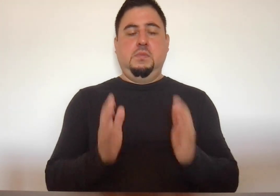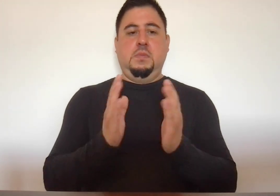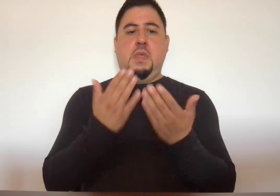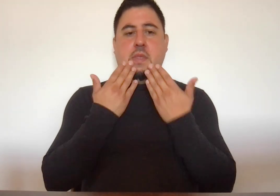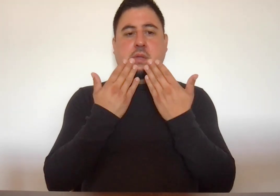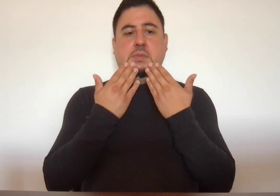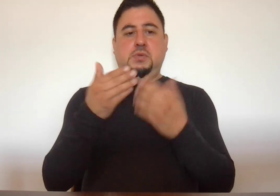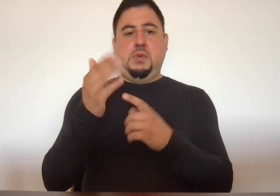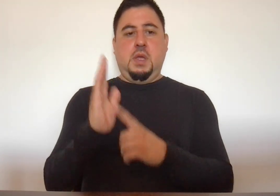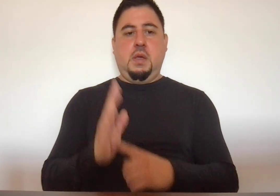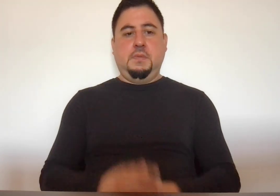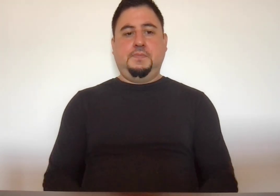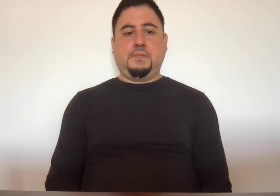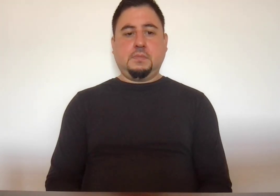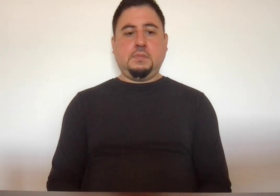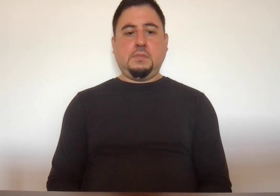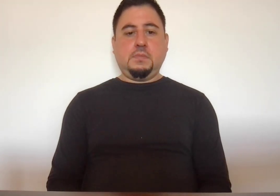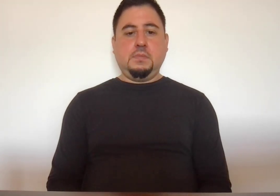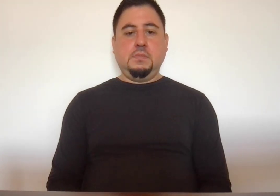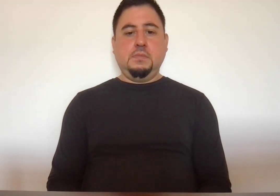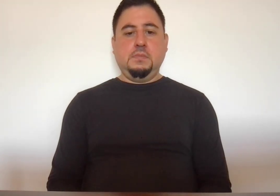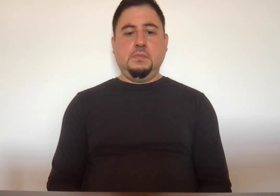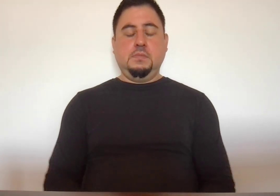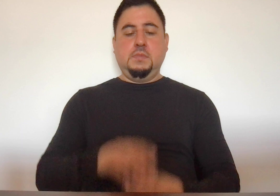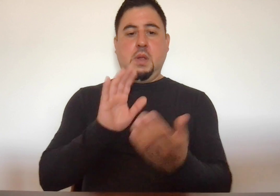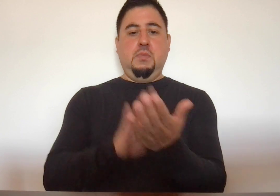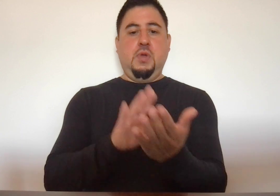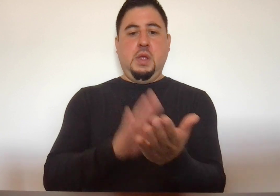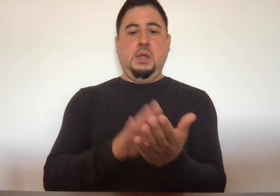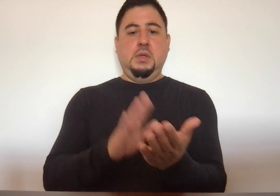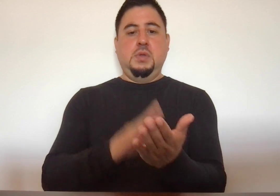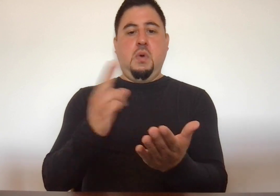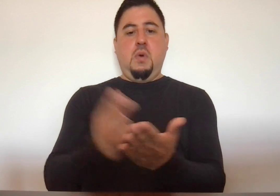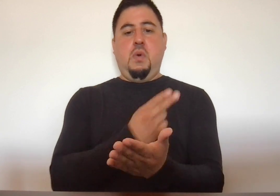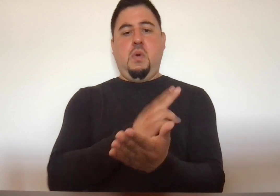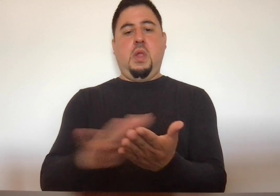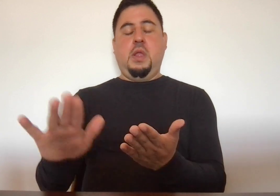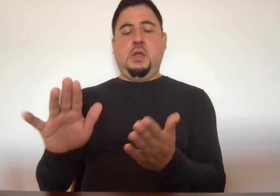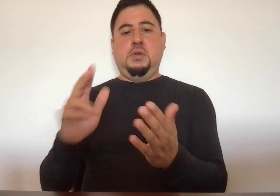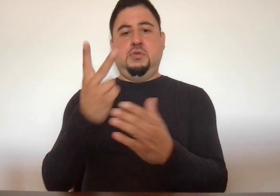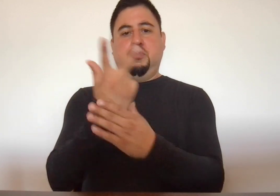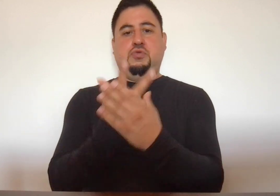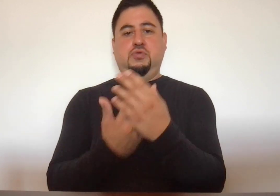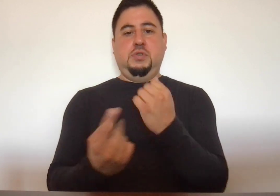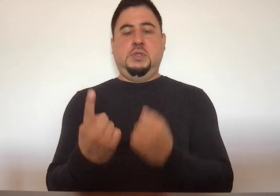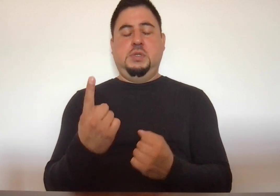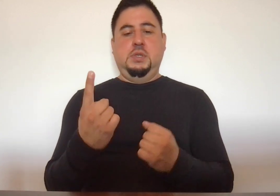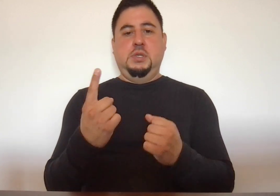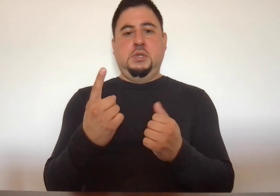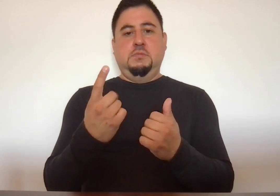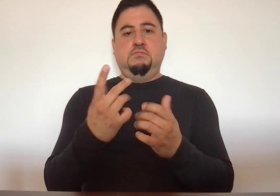God. Praise the Holy Trinity, undivided. You.